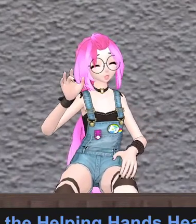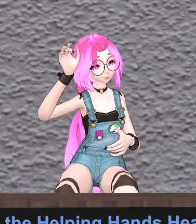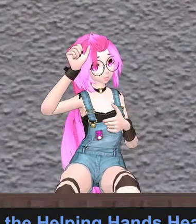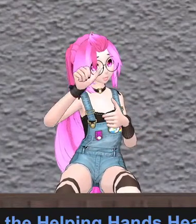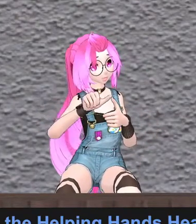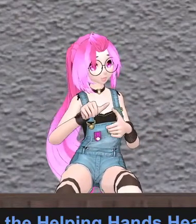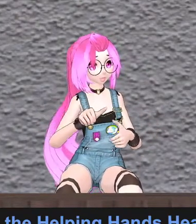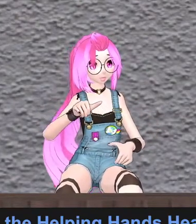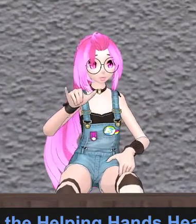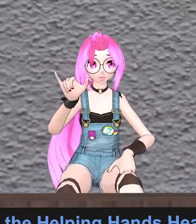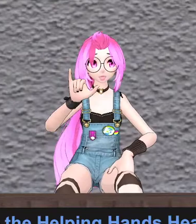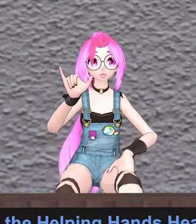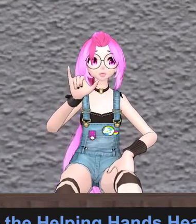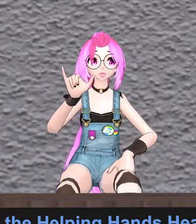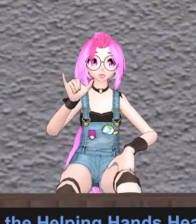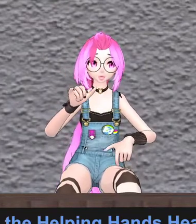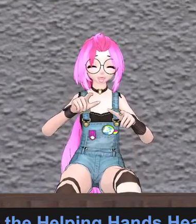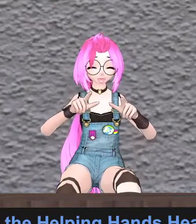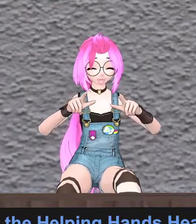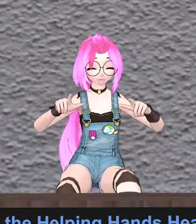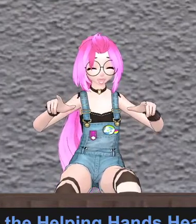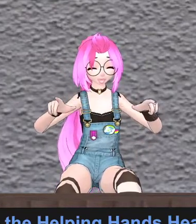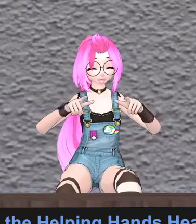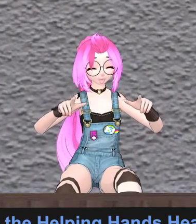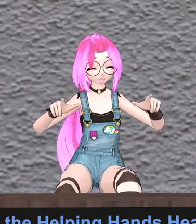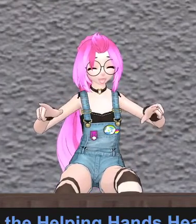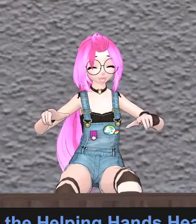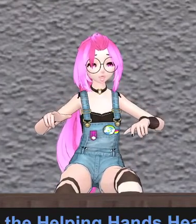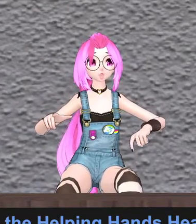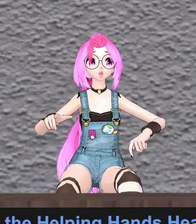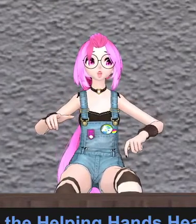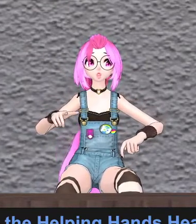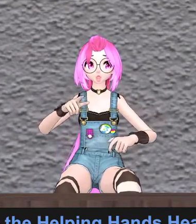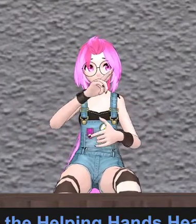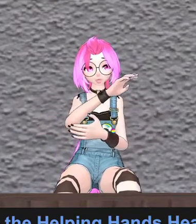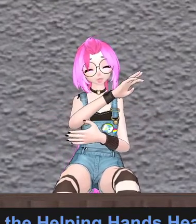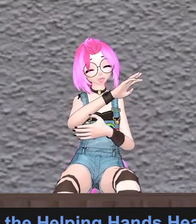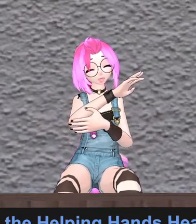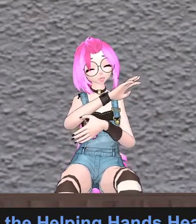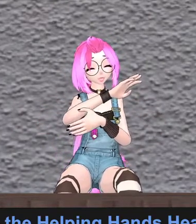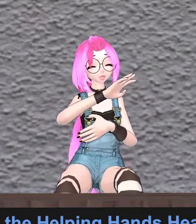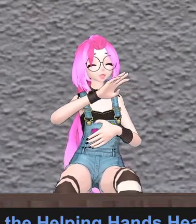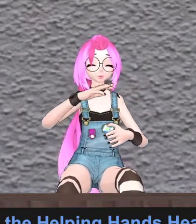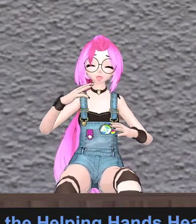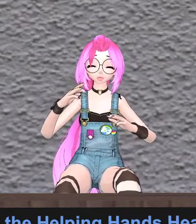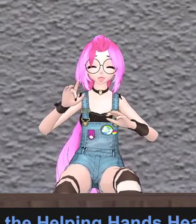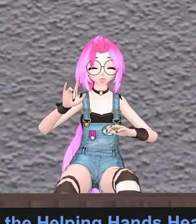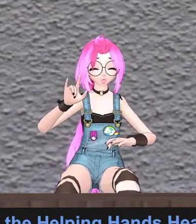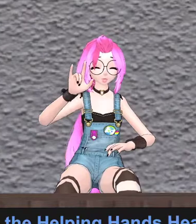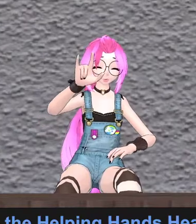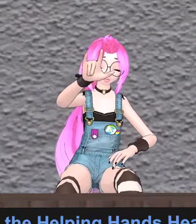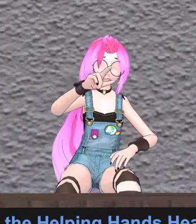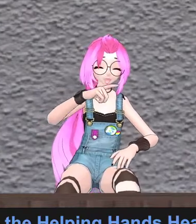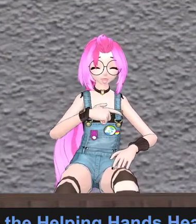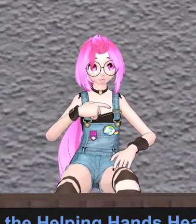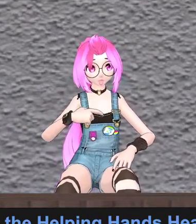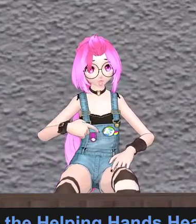China. And remember what I said, it's the same thing when you're talking about the language. So you could talk about the country. Oh, let's go fly to